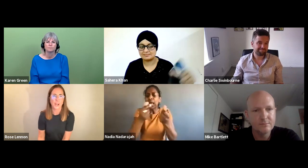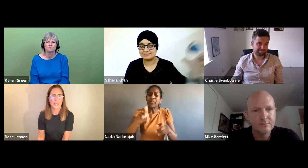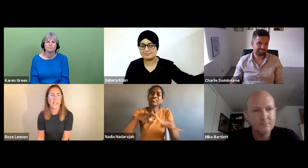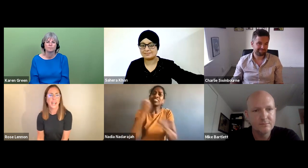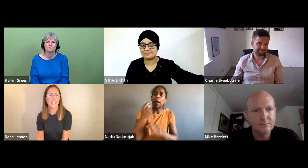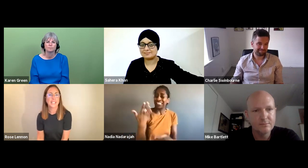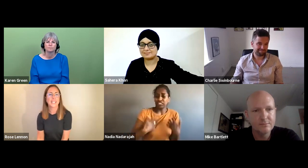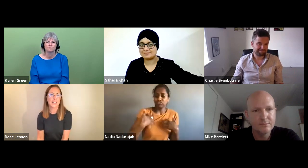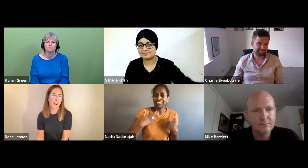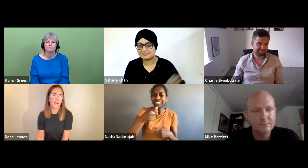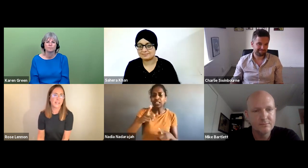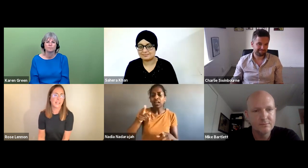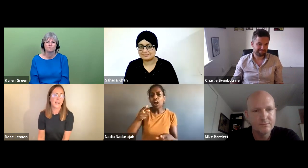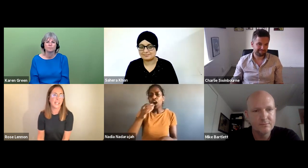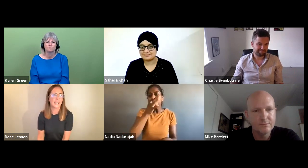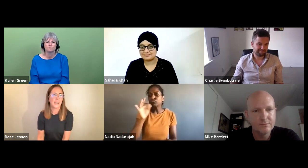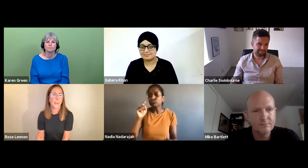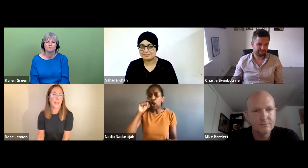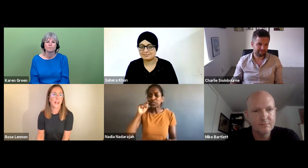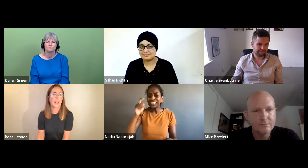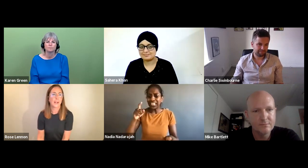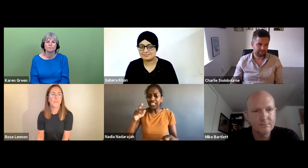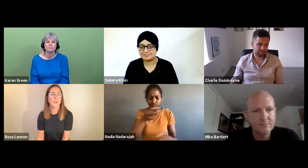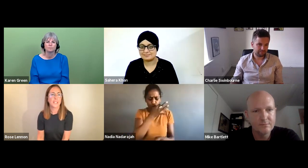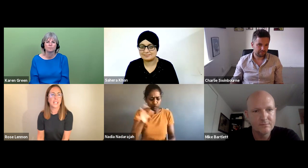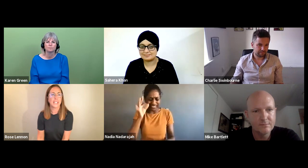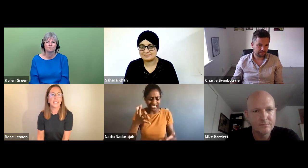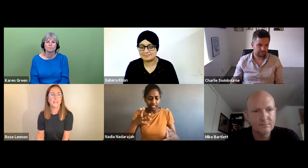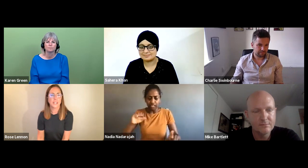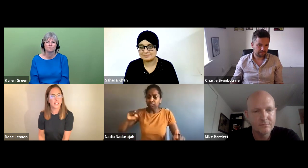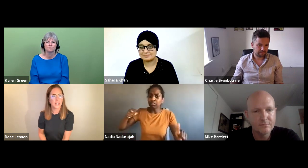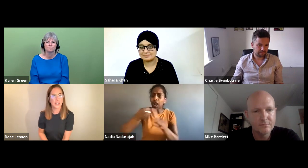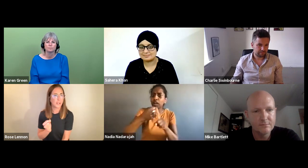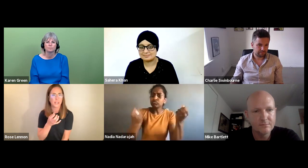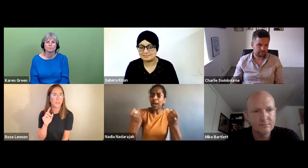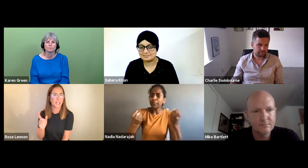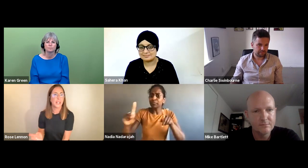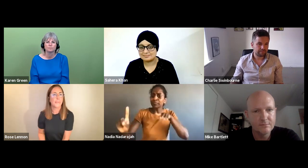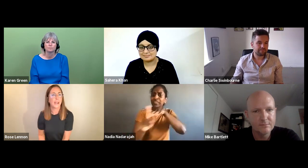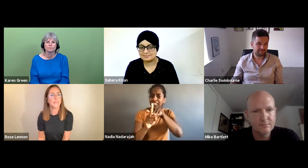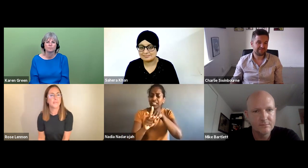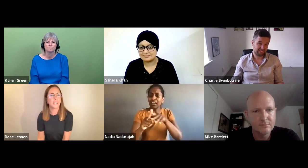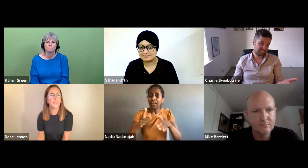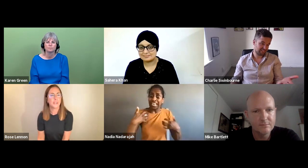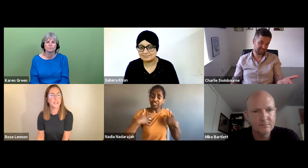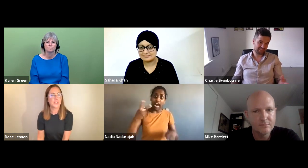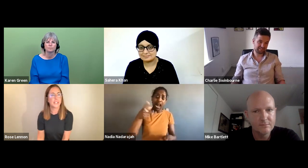work, and it's a start. And I think Rosie, is her sign name Rosie or Rosie? She was